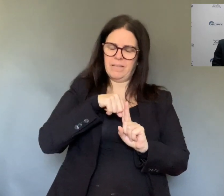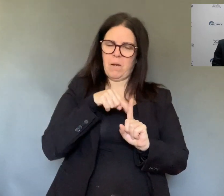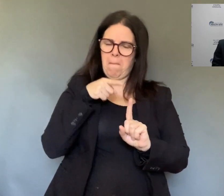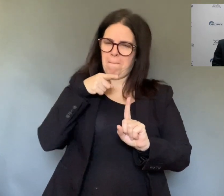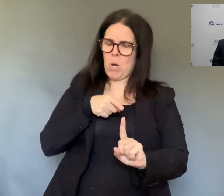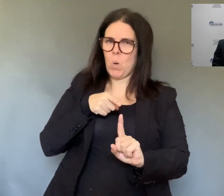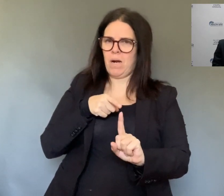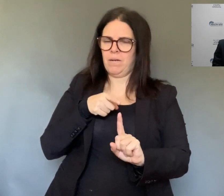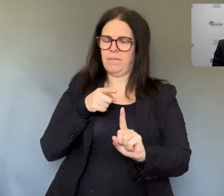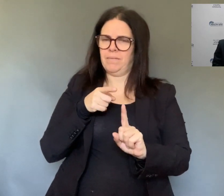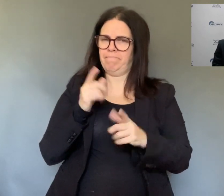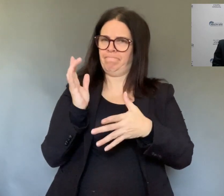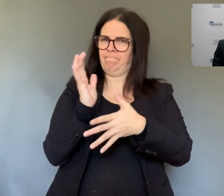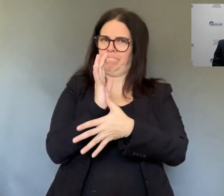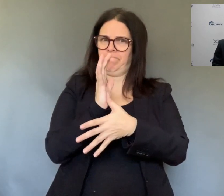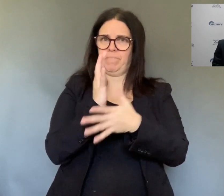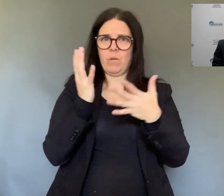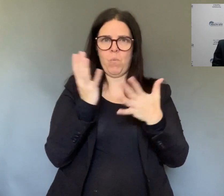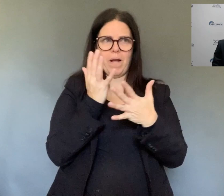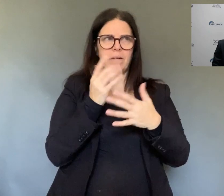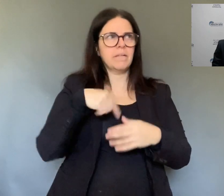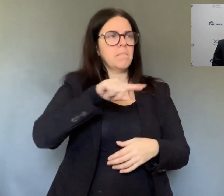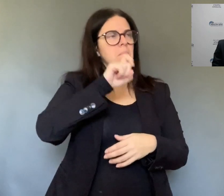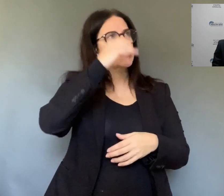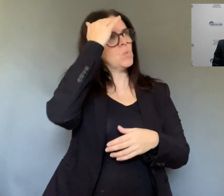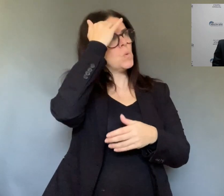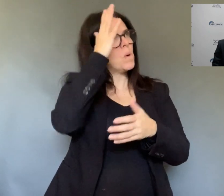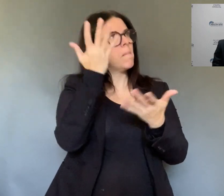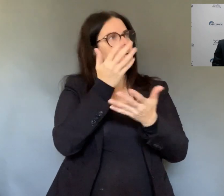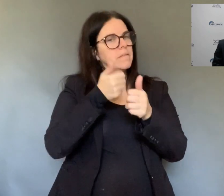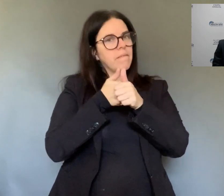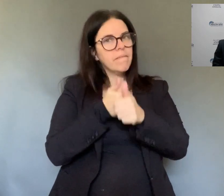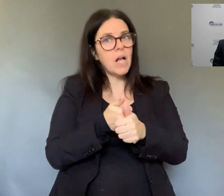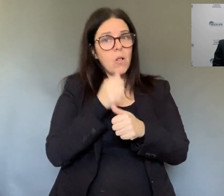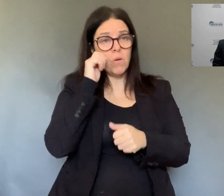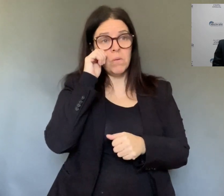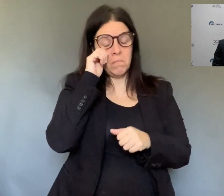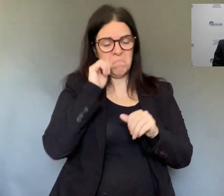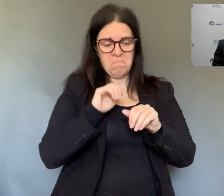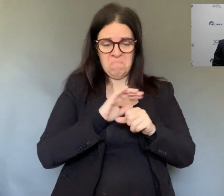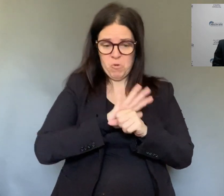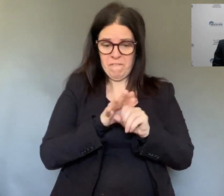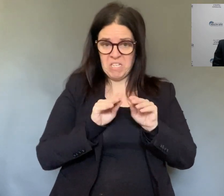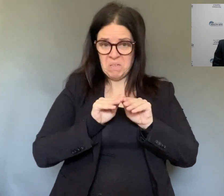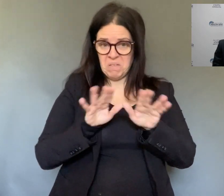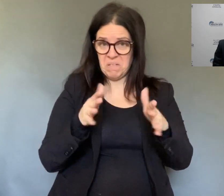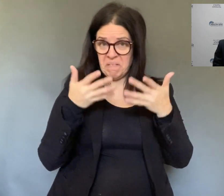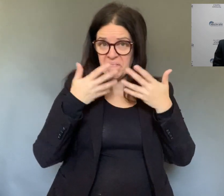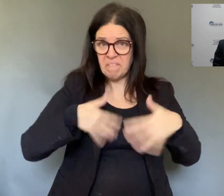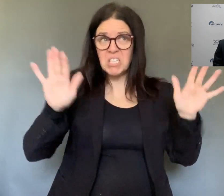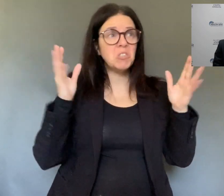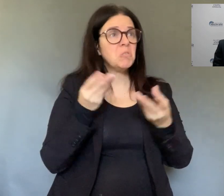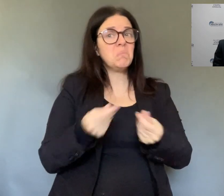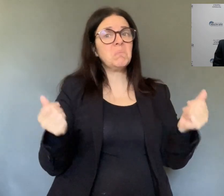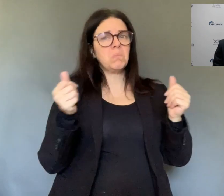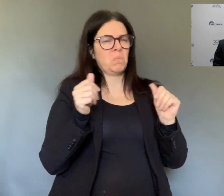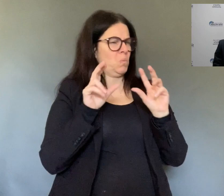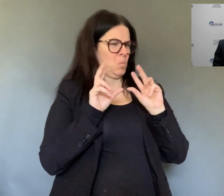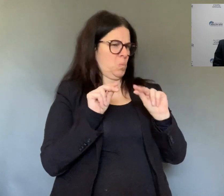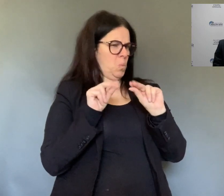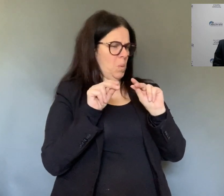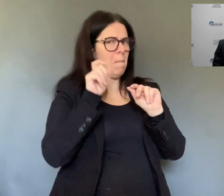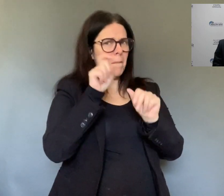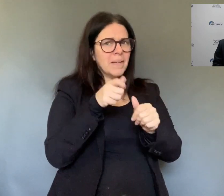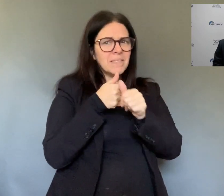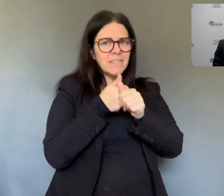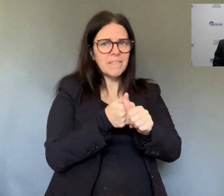basics of what is important that everyone need to be aware of. And it's not over. People still need to follow some of those